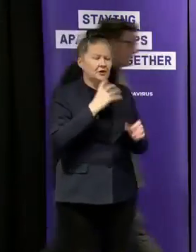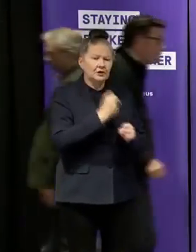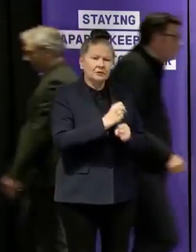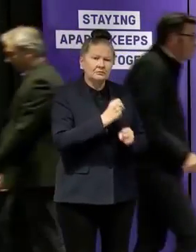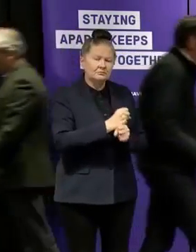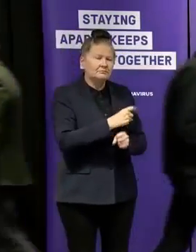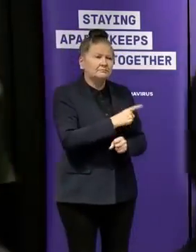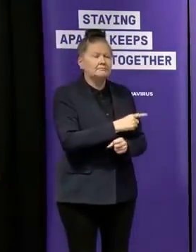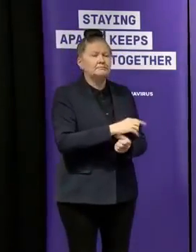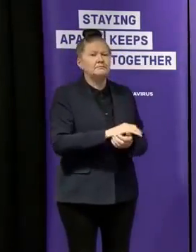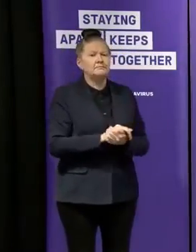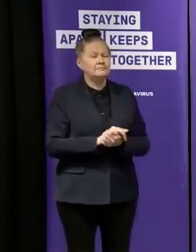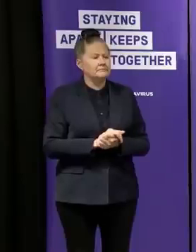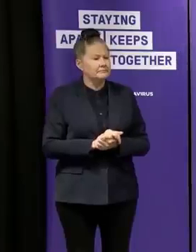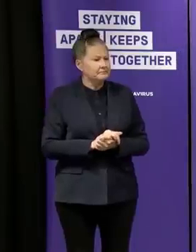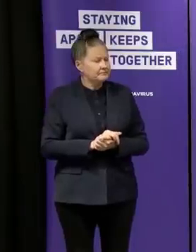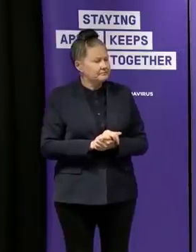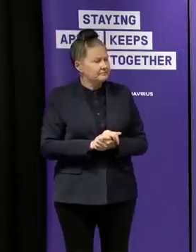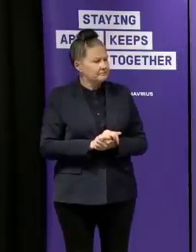thought